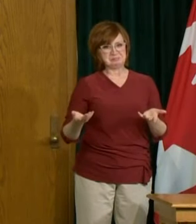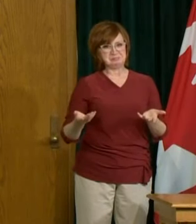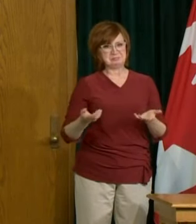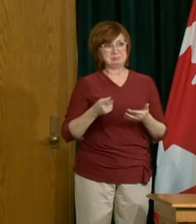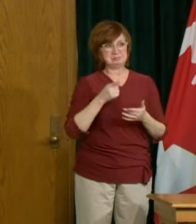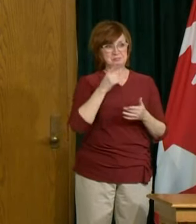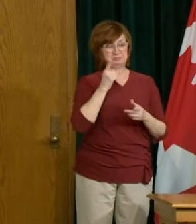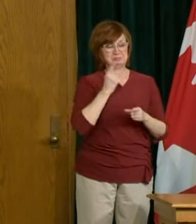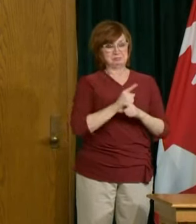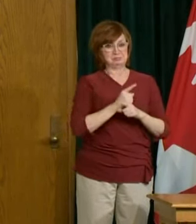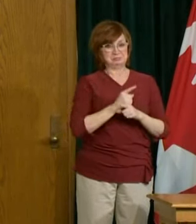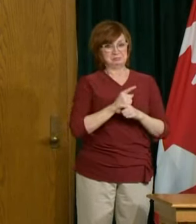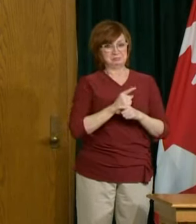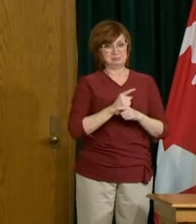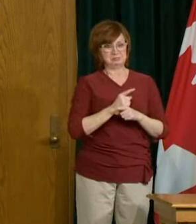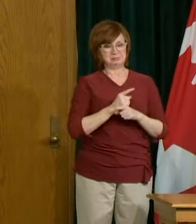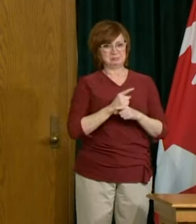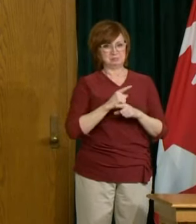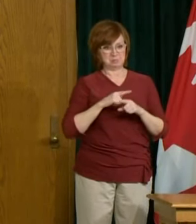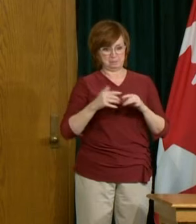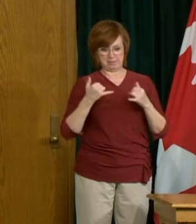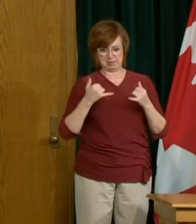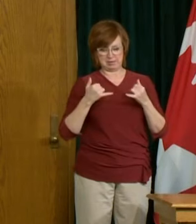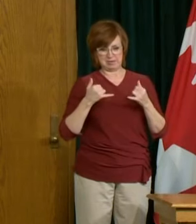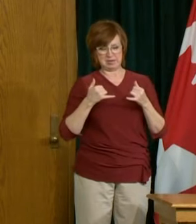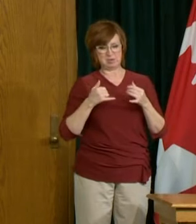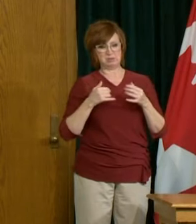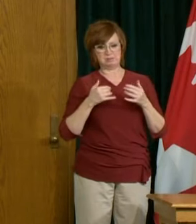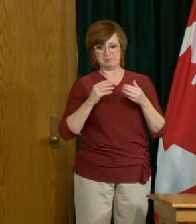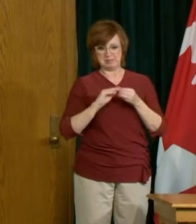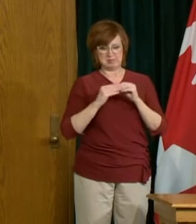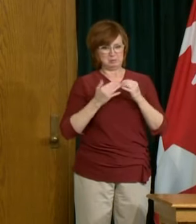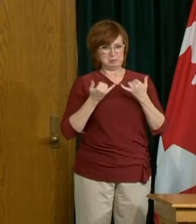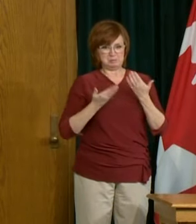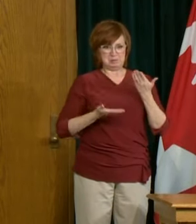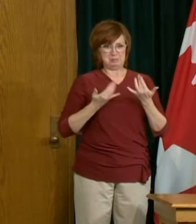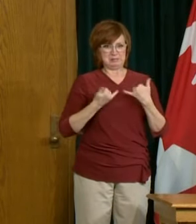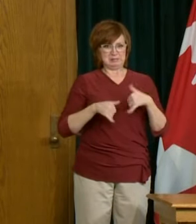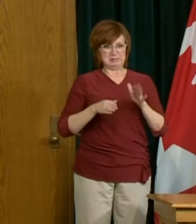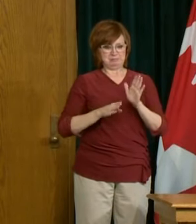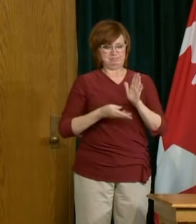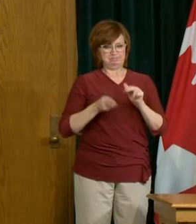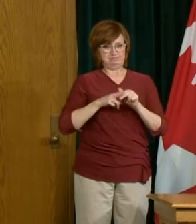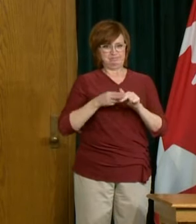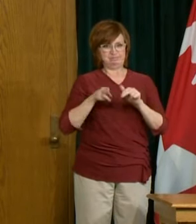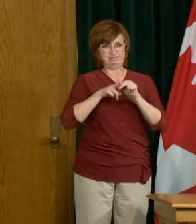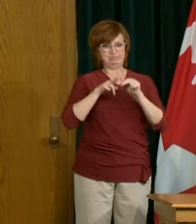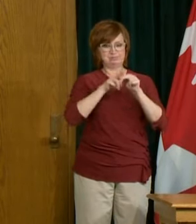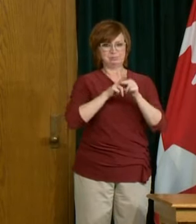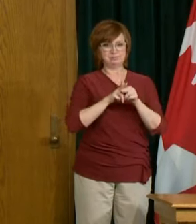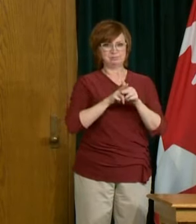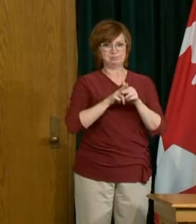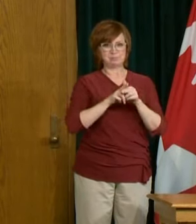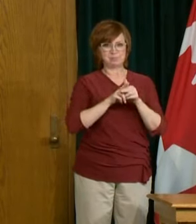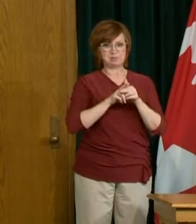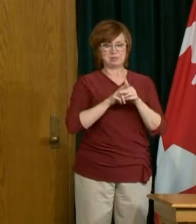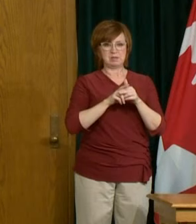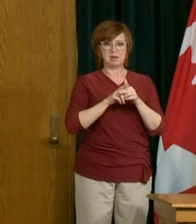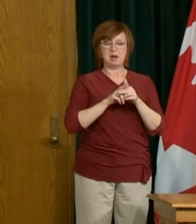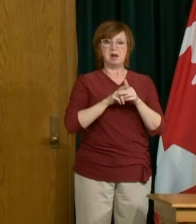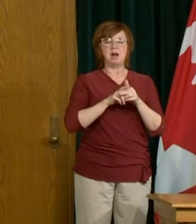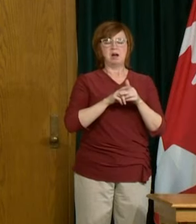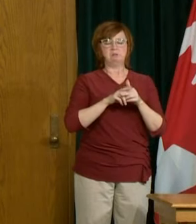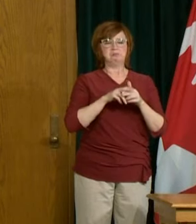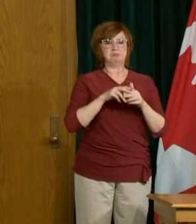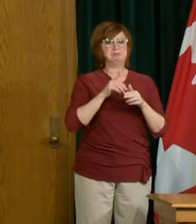you have to look at what can be done today and how will that have an impact into the future. And a 2-week period is a good